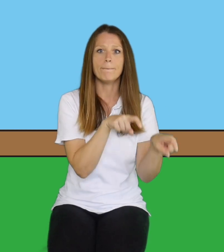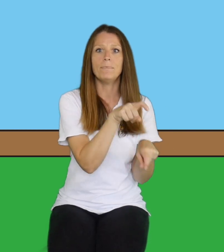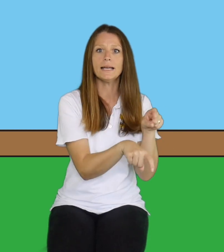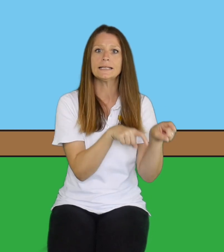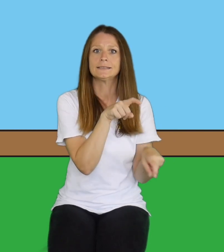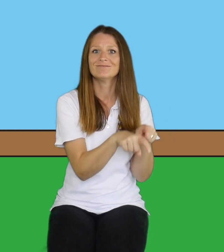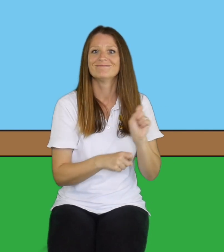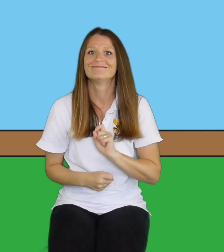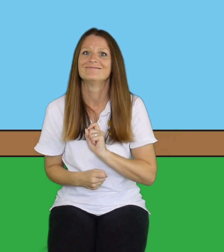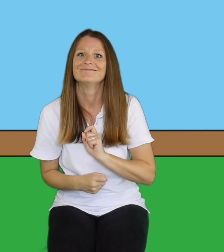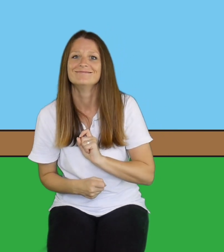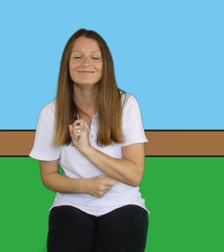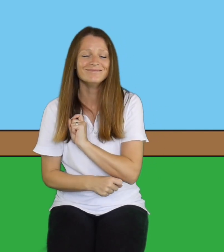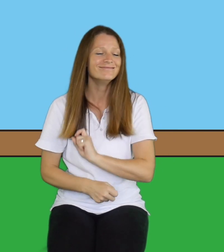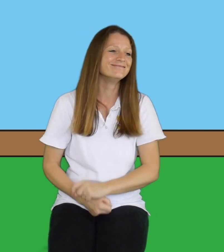bike.